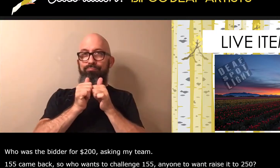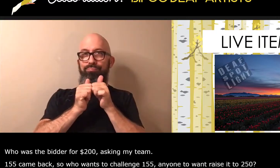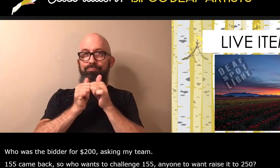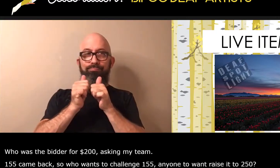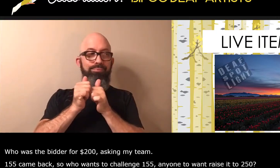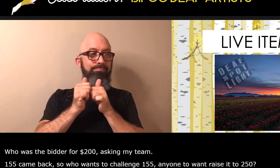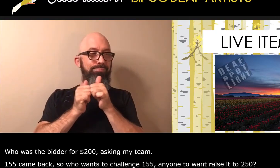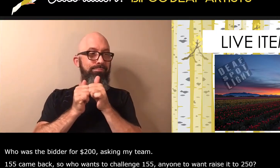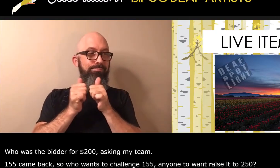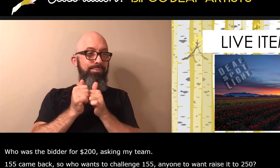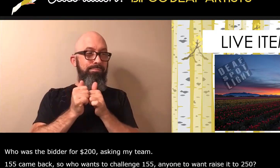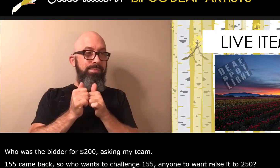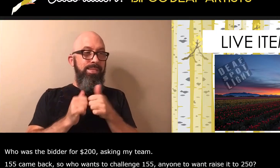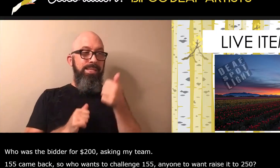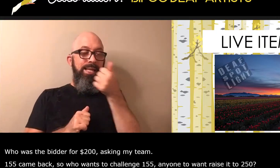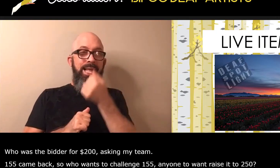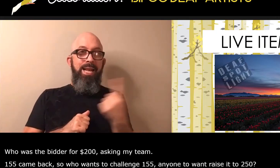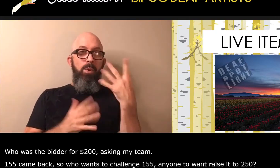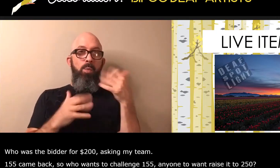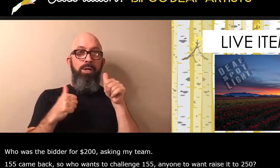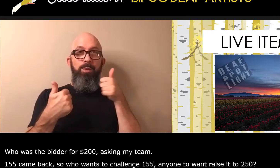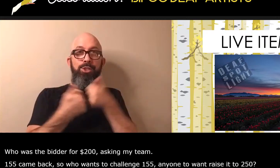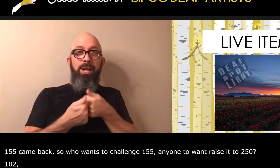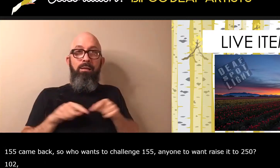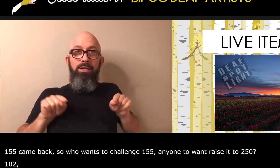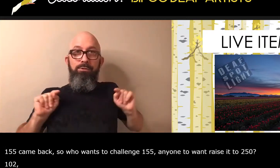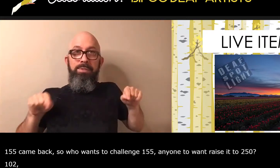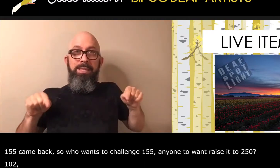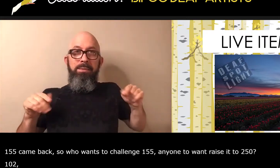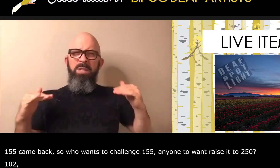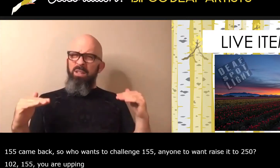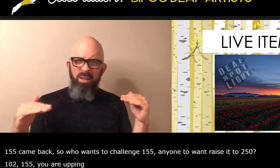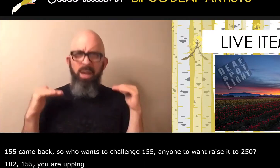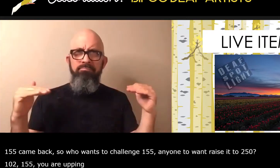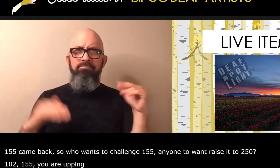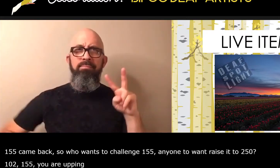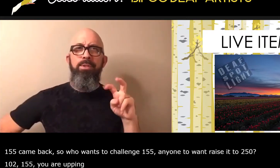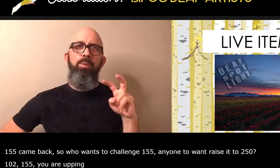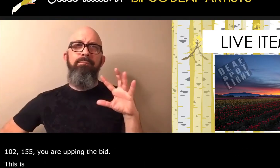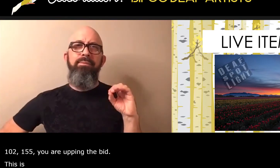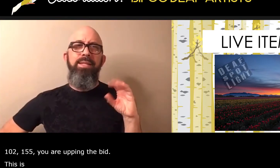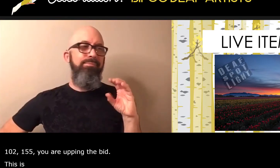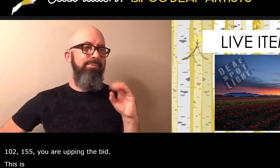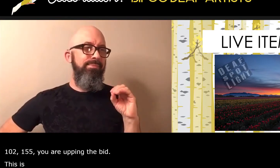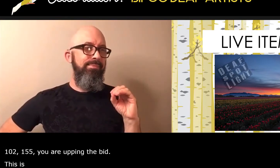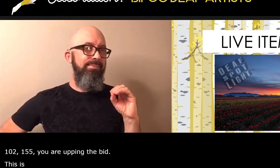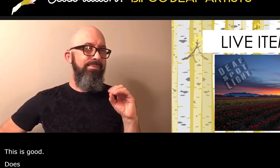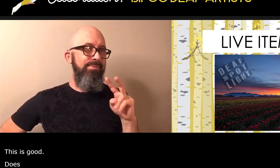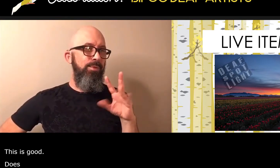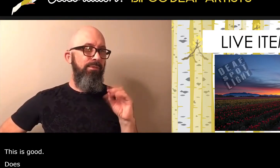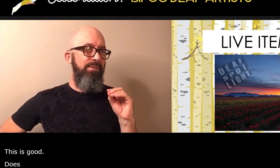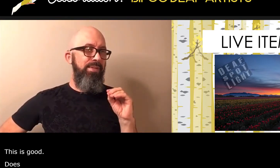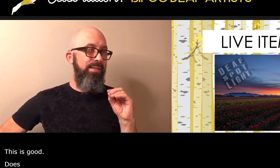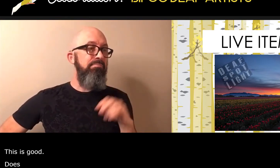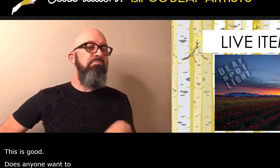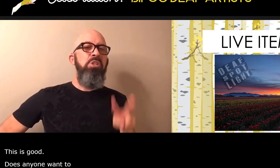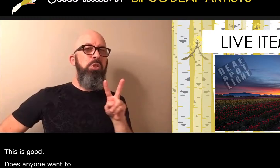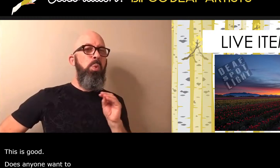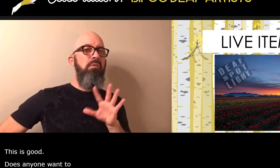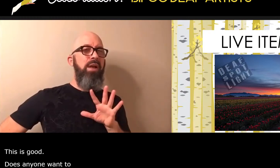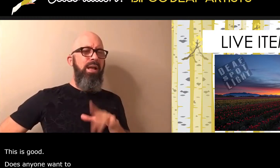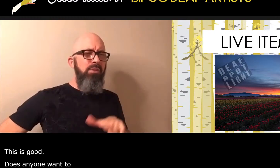102, 155. You're upping the bid. This is good. Does anyone want to challenge the two of them? Anyone willing to raise